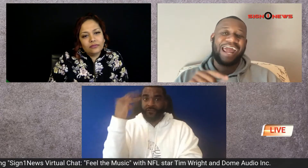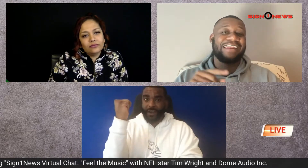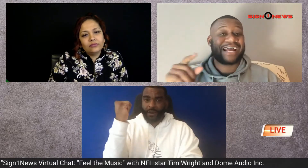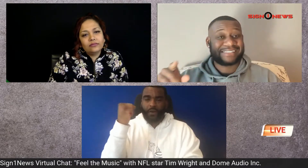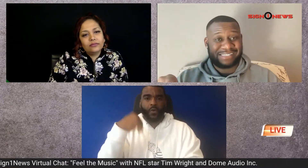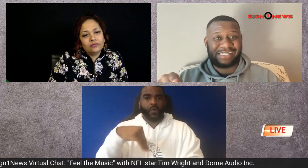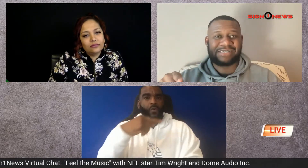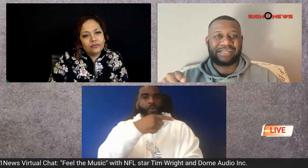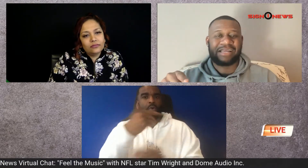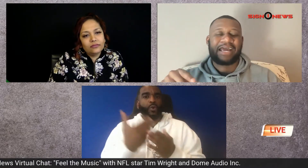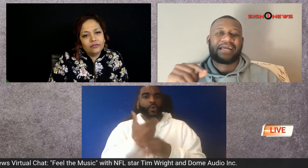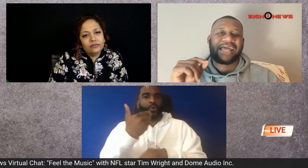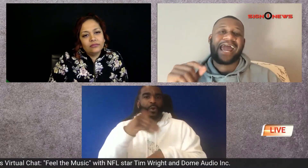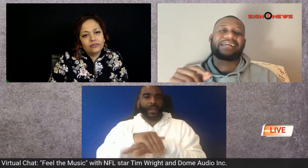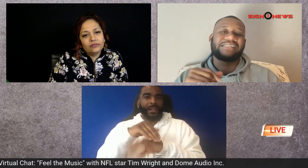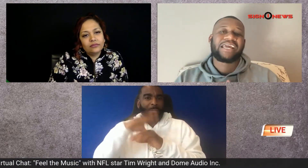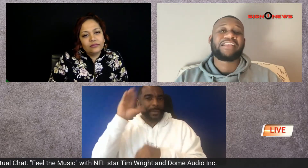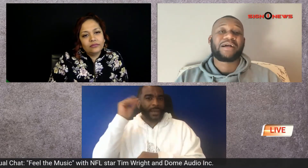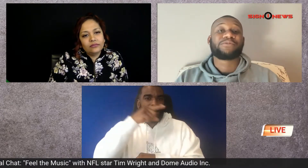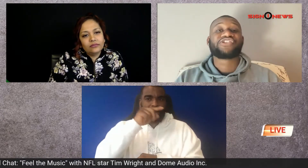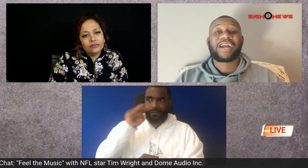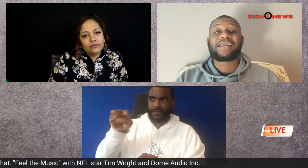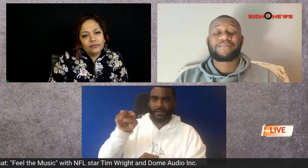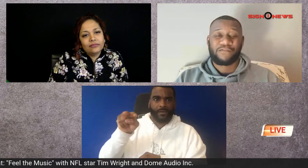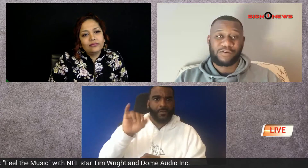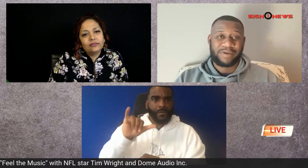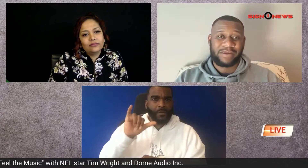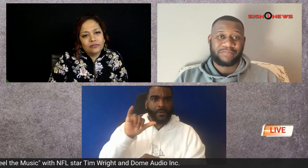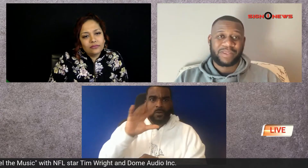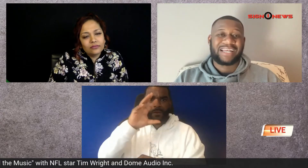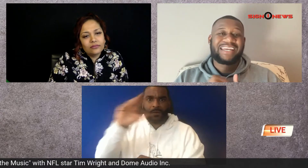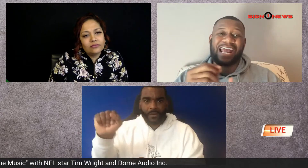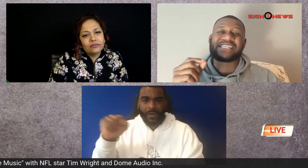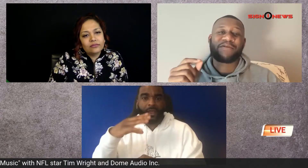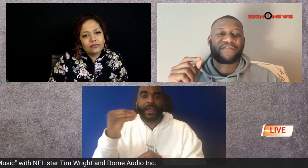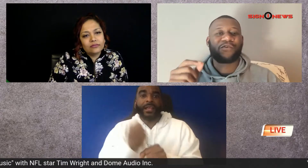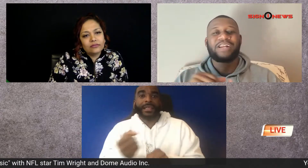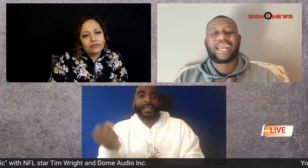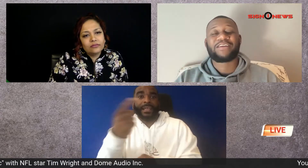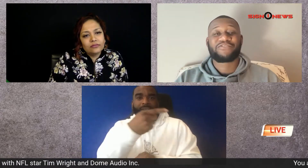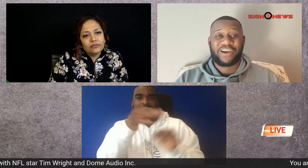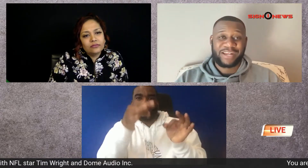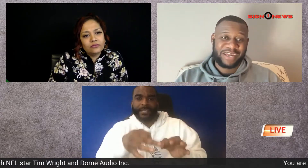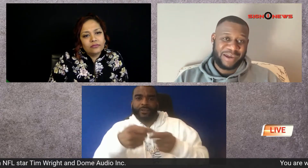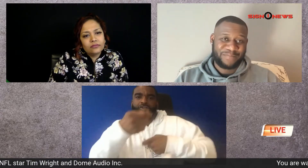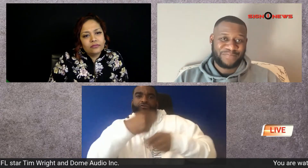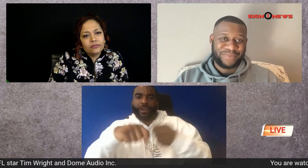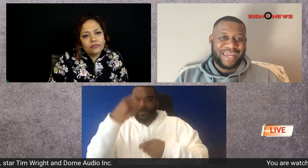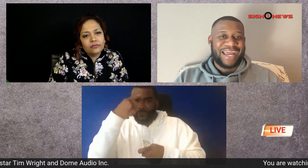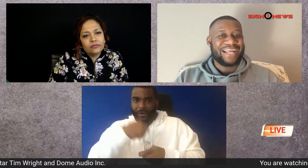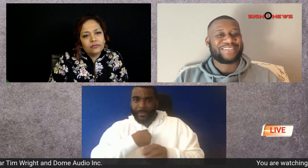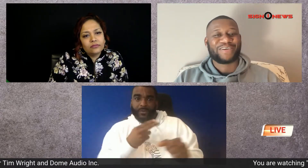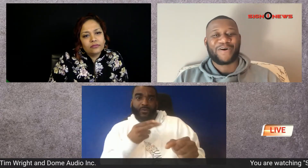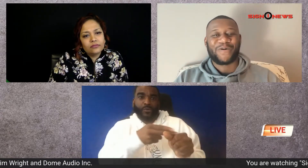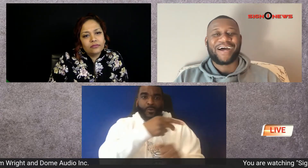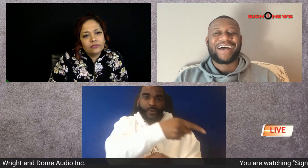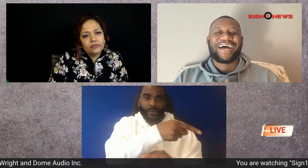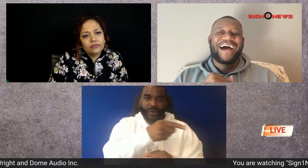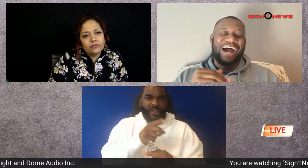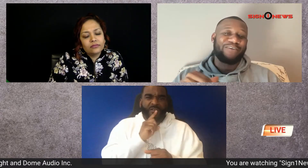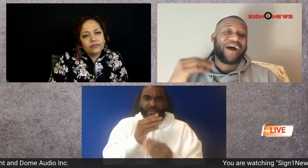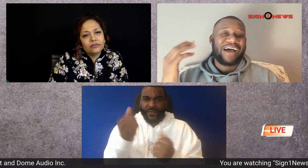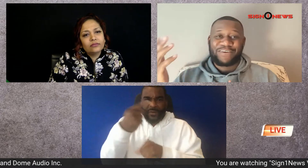And in that next season, they actually ended up trading for me days before the end of training camp. And